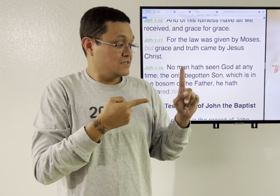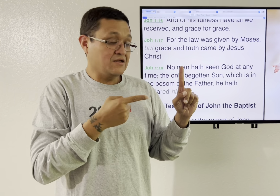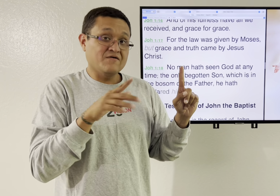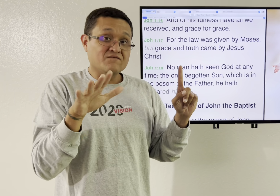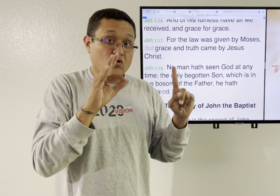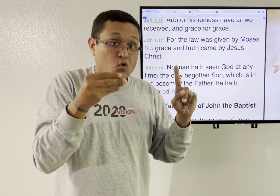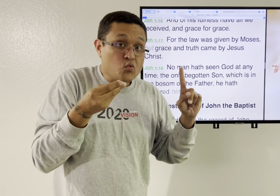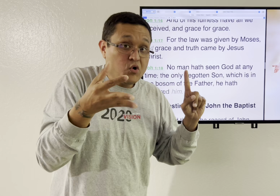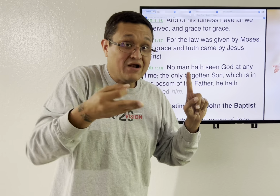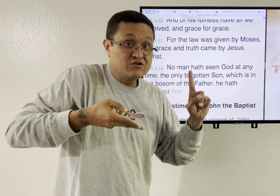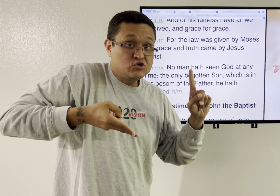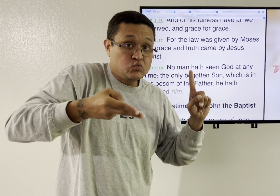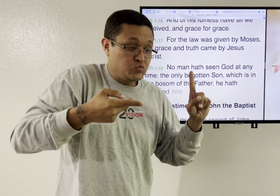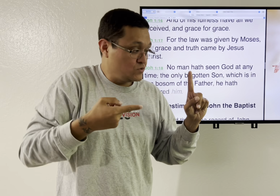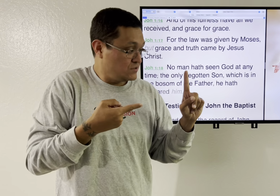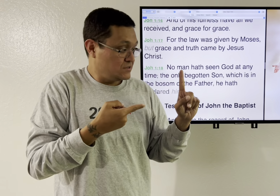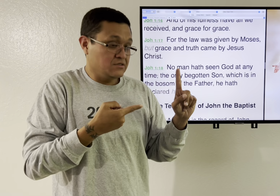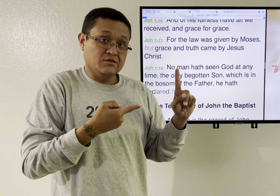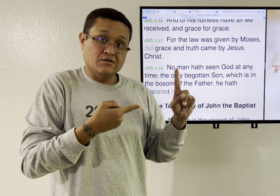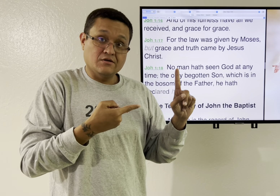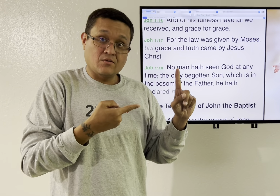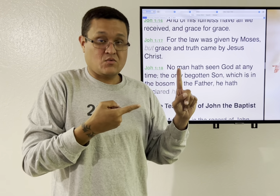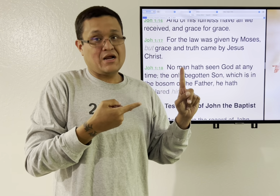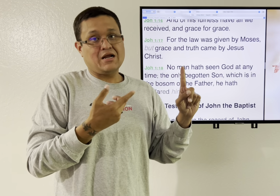He's a true light, full of grace and truth.